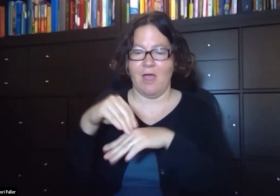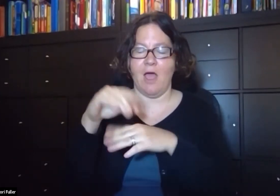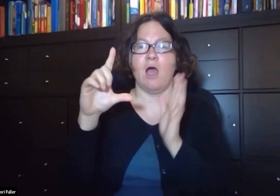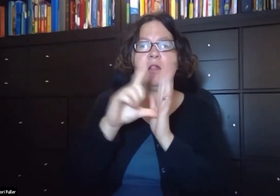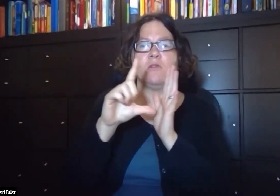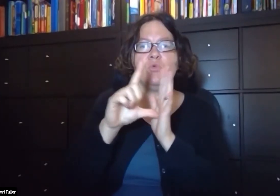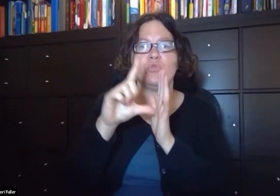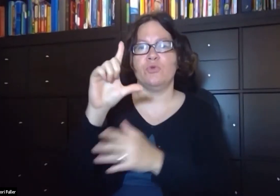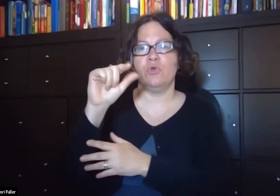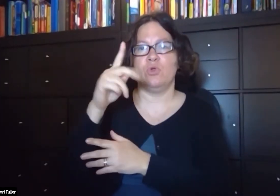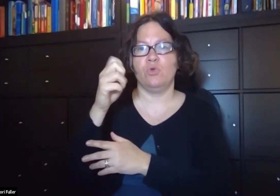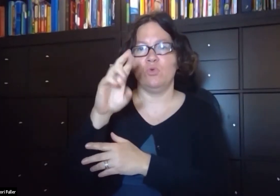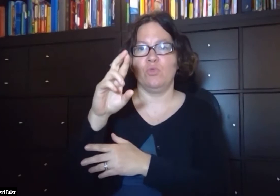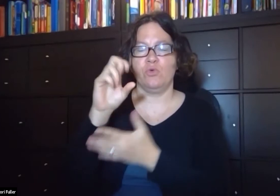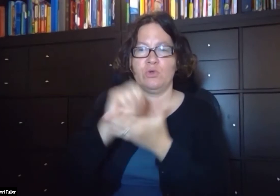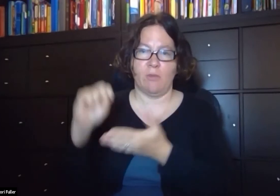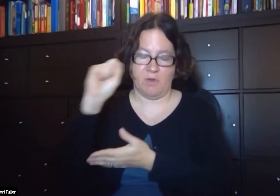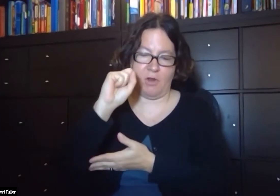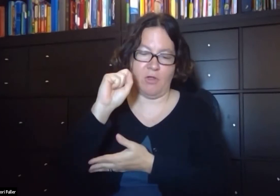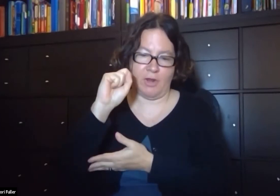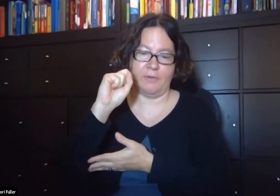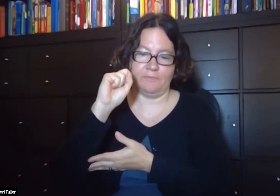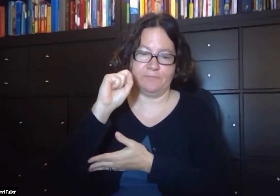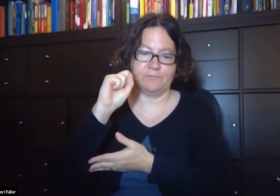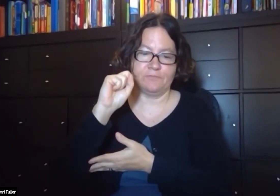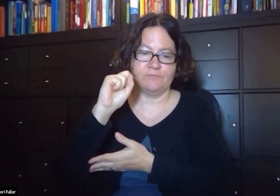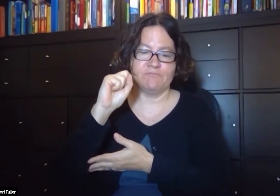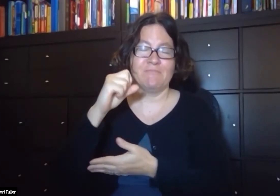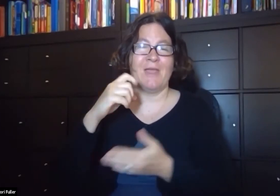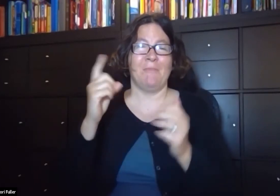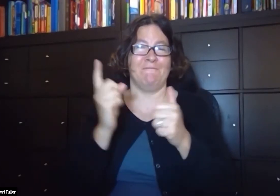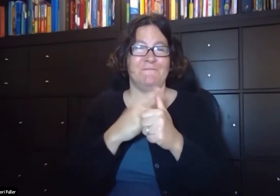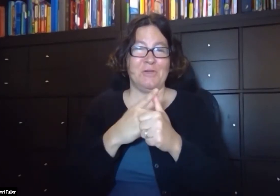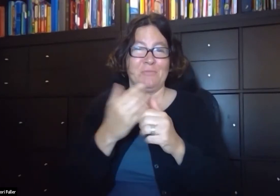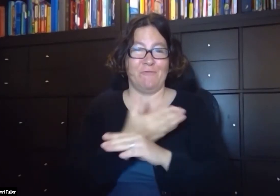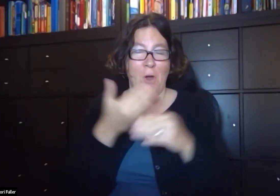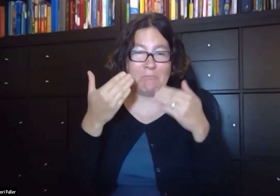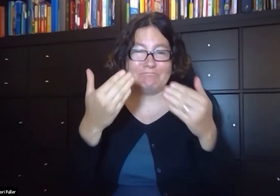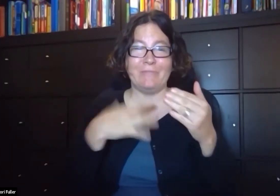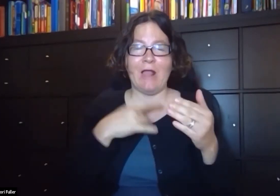Lutheran Church in Central Florida. I am currently in the field stretch of the